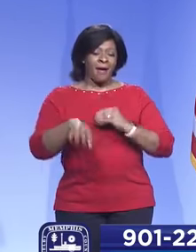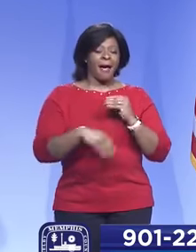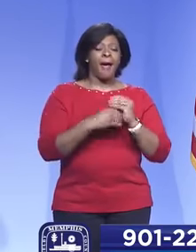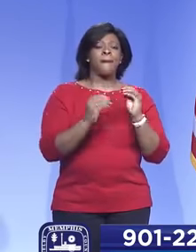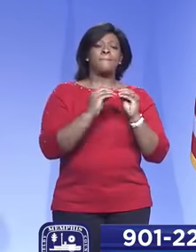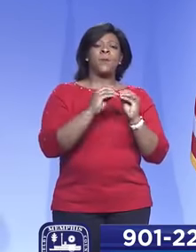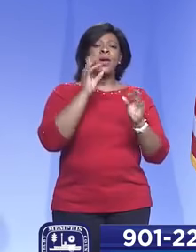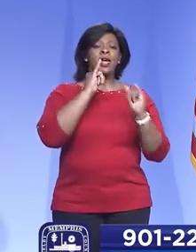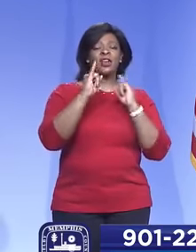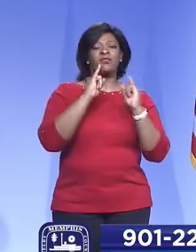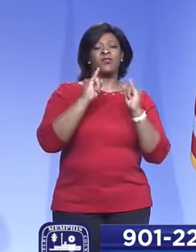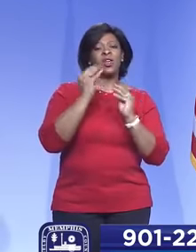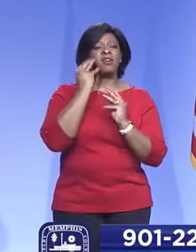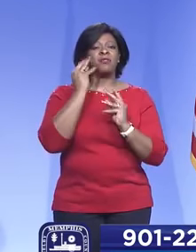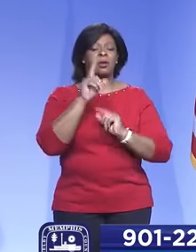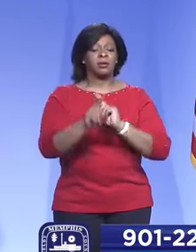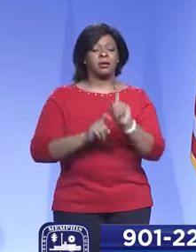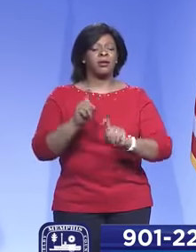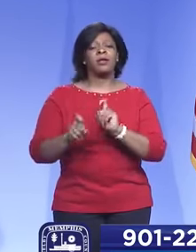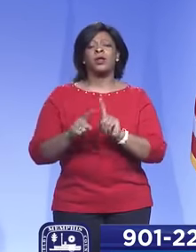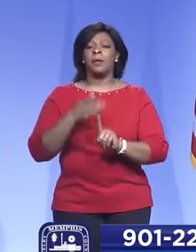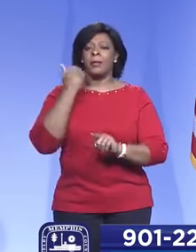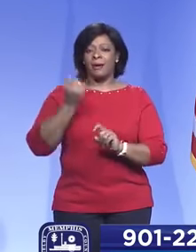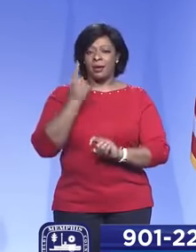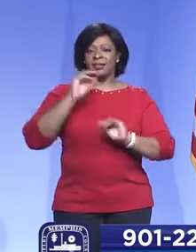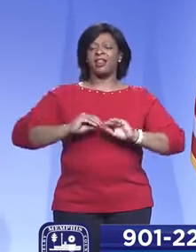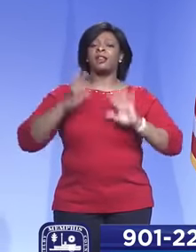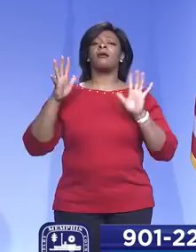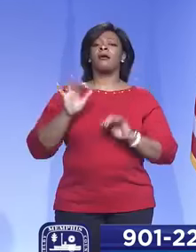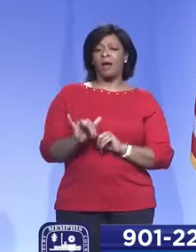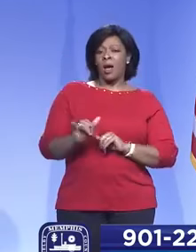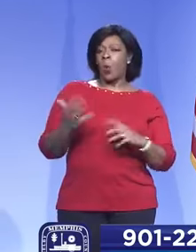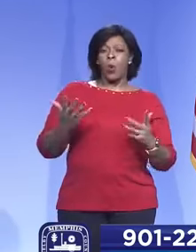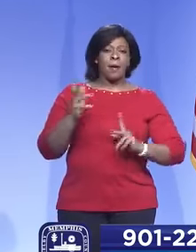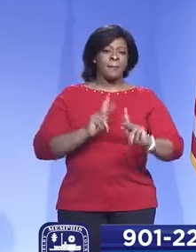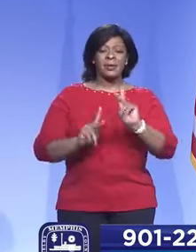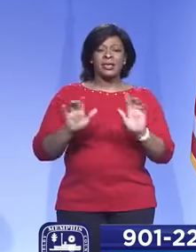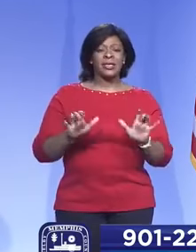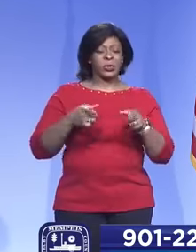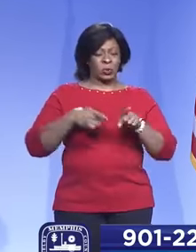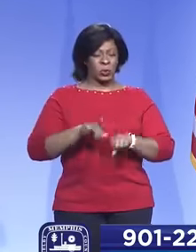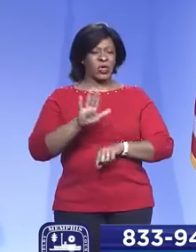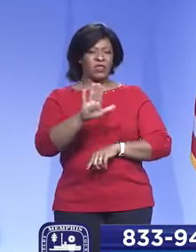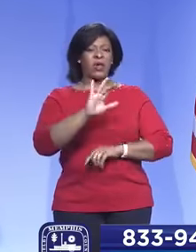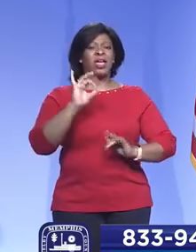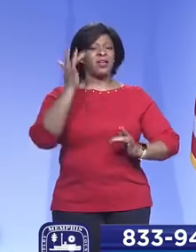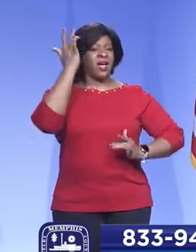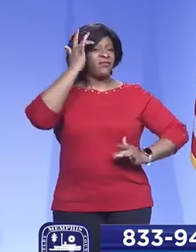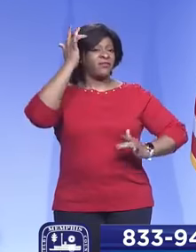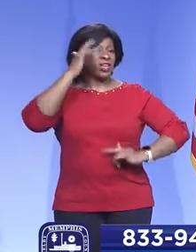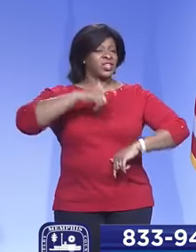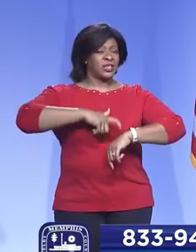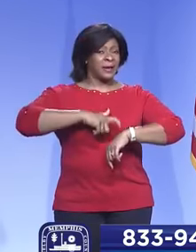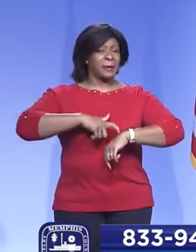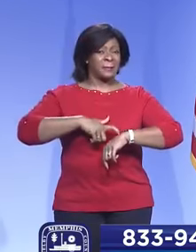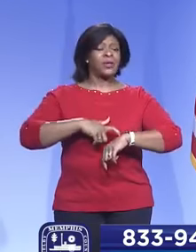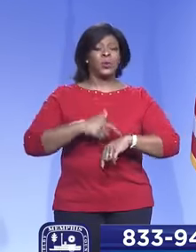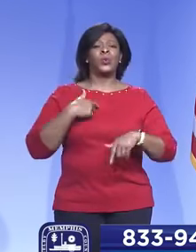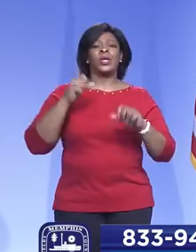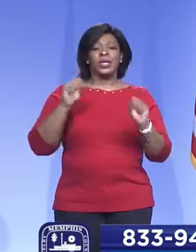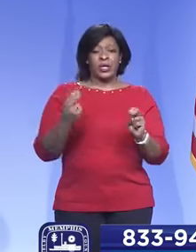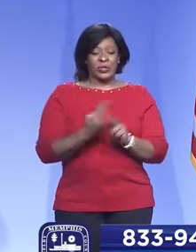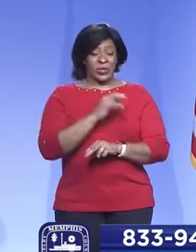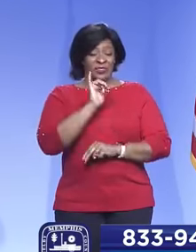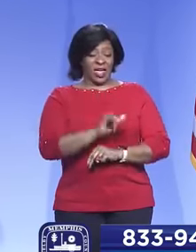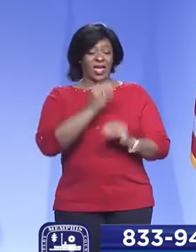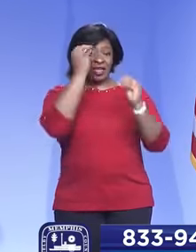interview tool that helped us better understand what people did during their infectious period, so that we could use